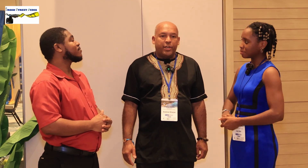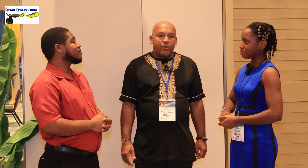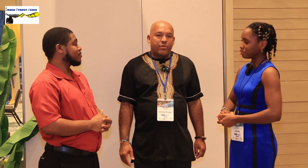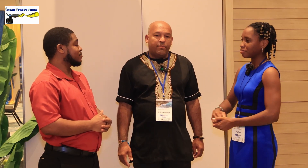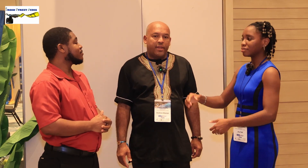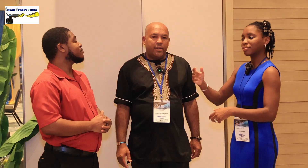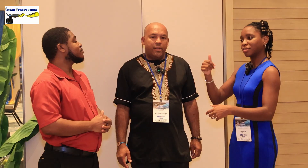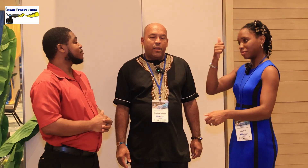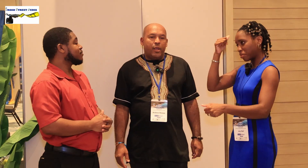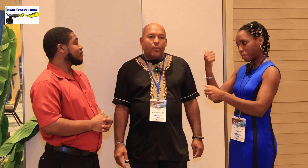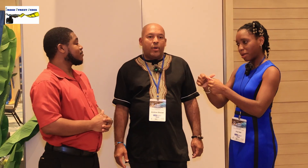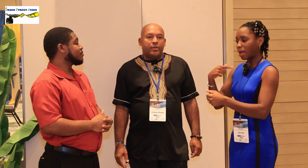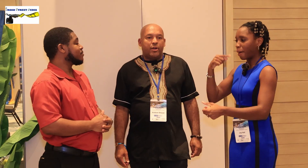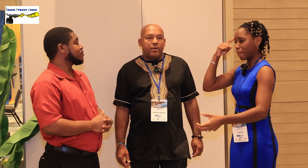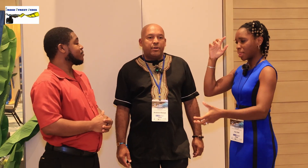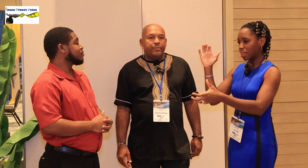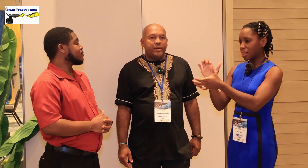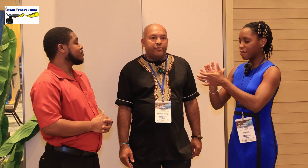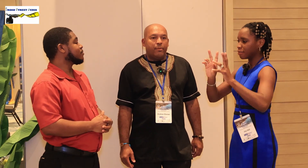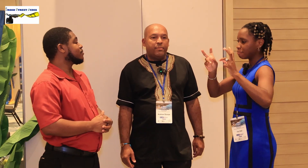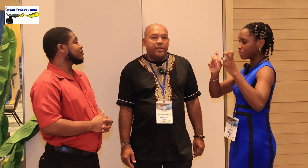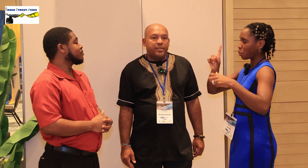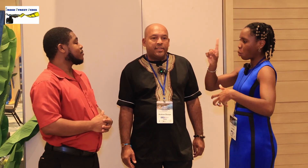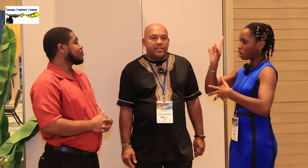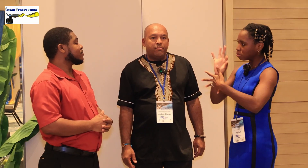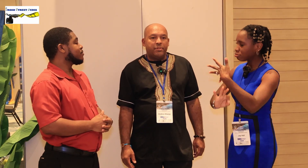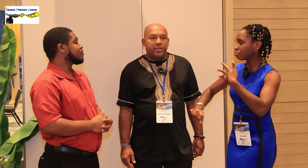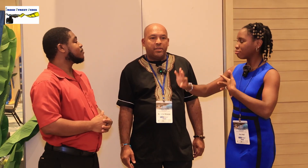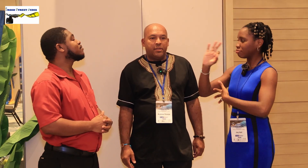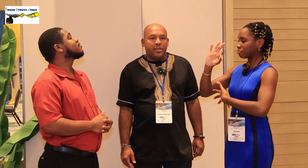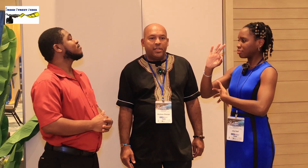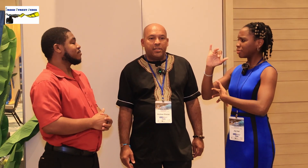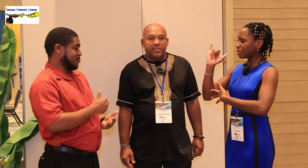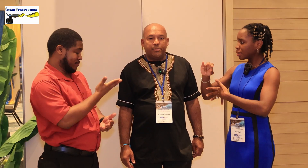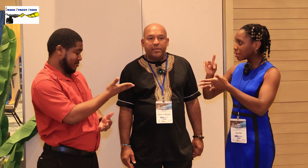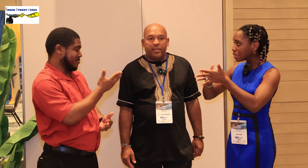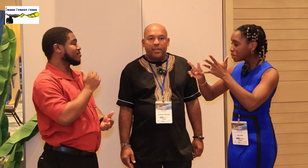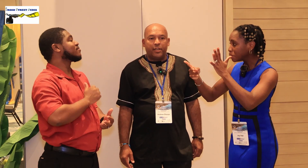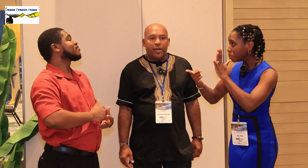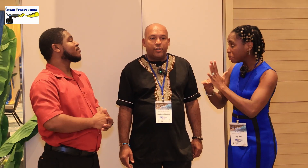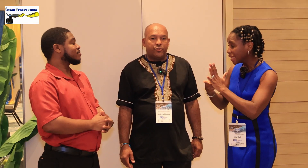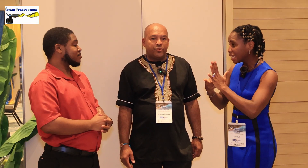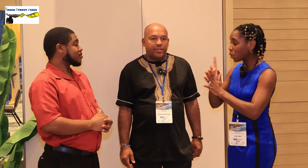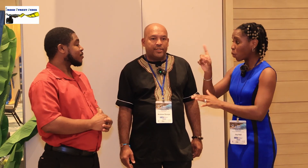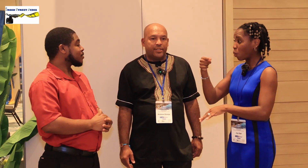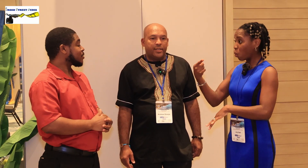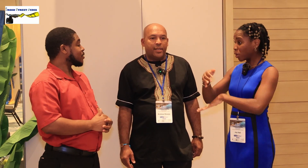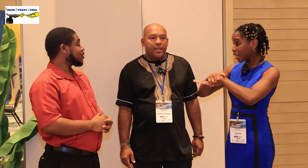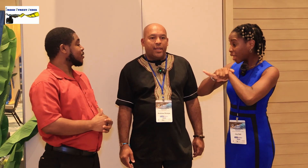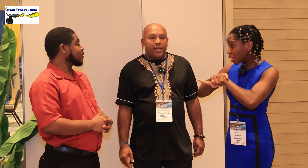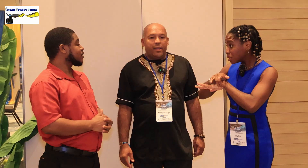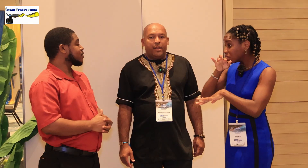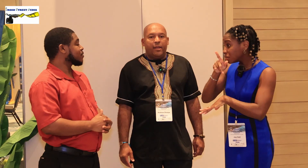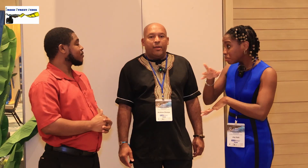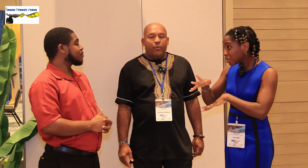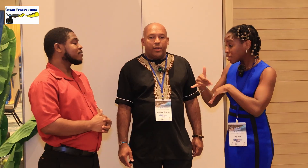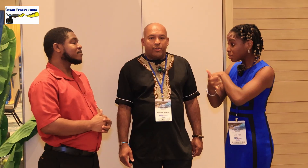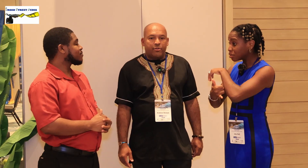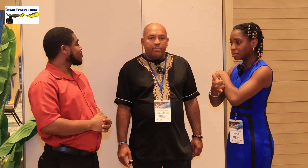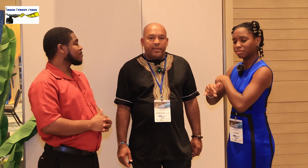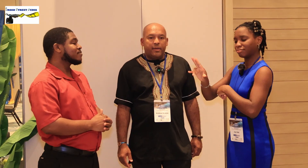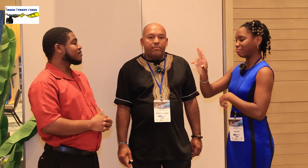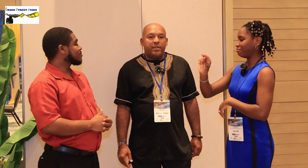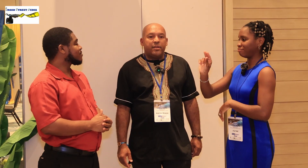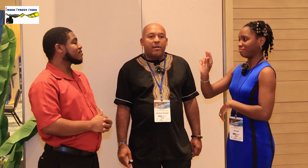I'm one Caribbean. One Caribbean for me doesn't mean English-speaking countries.